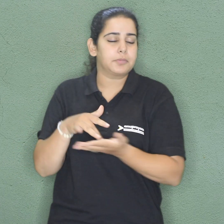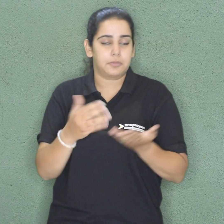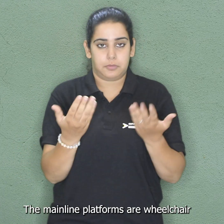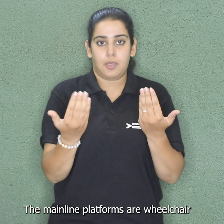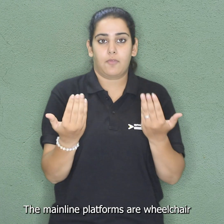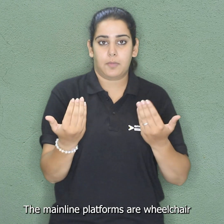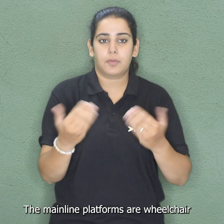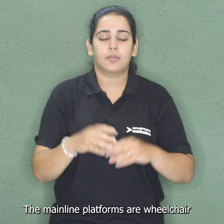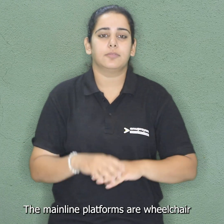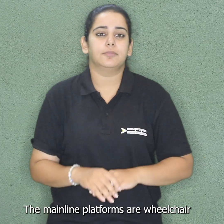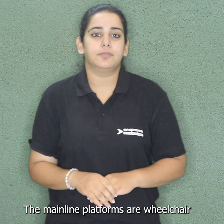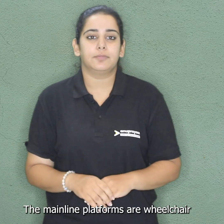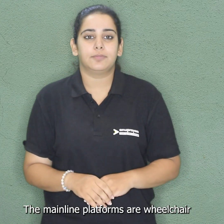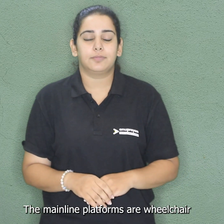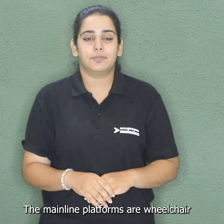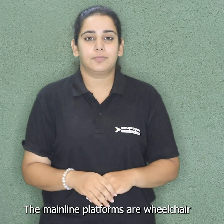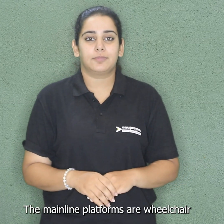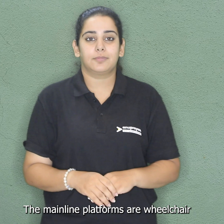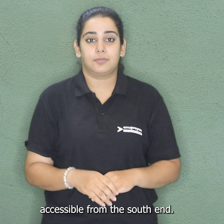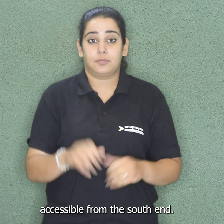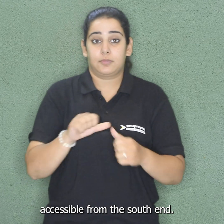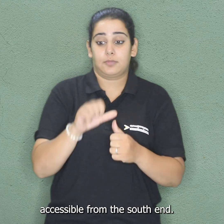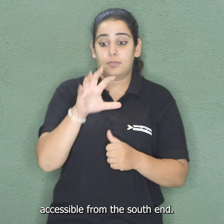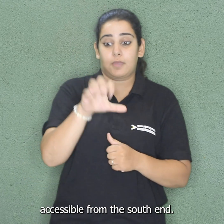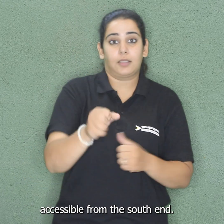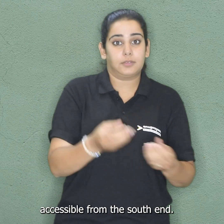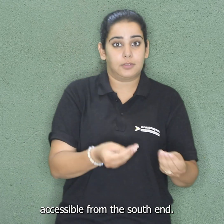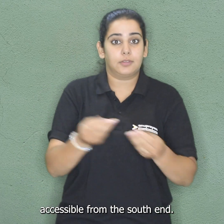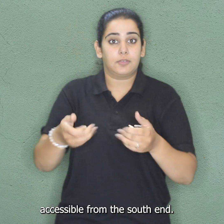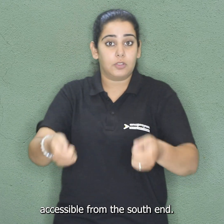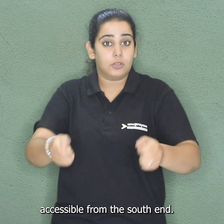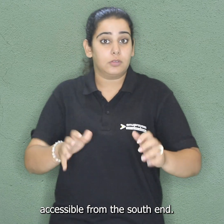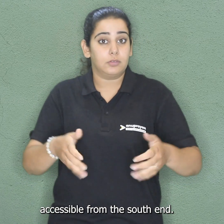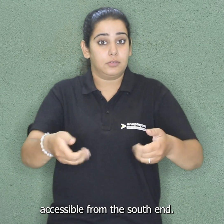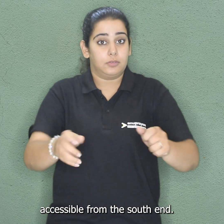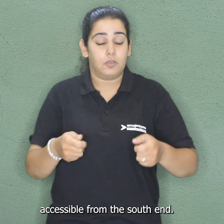The mainline platforms are wheelchair accessible from the south end.